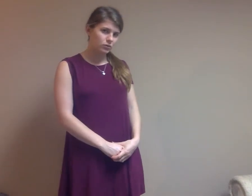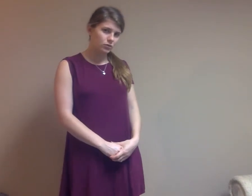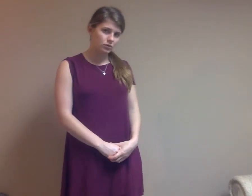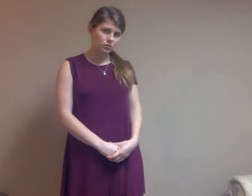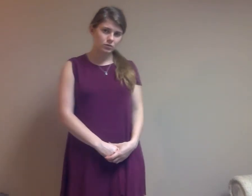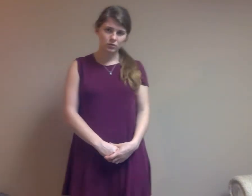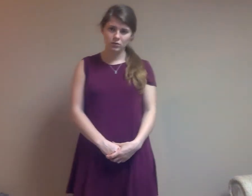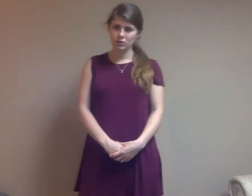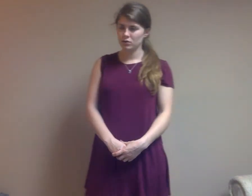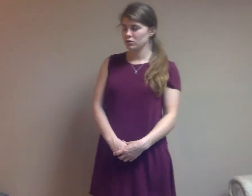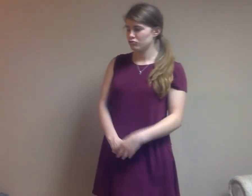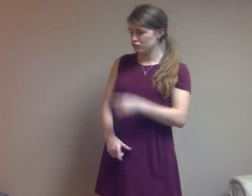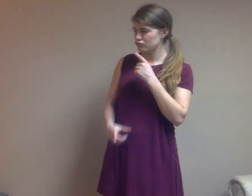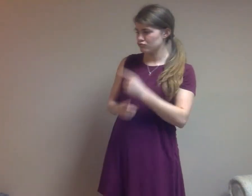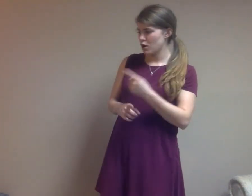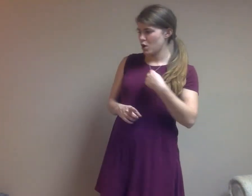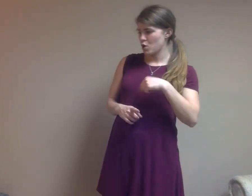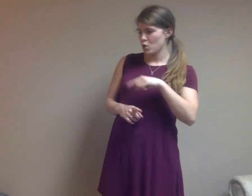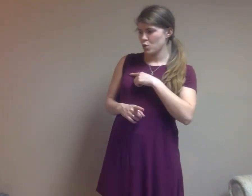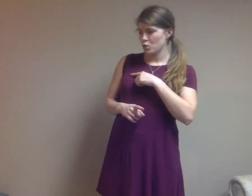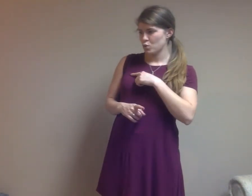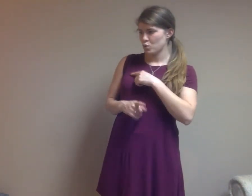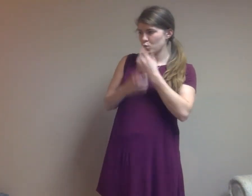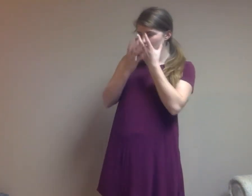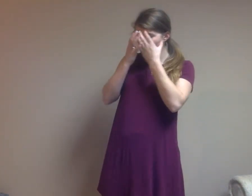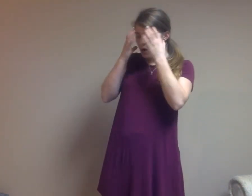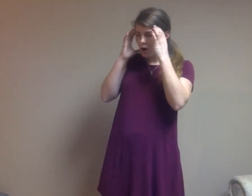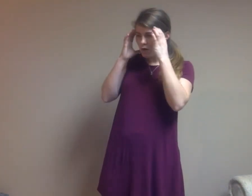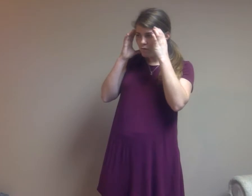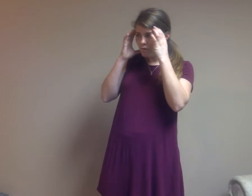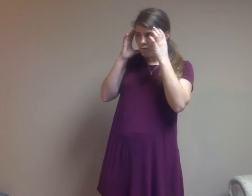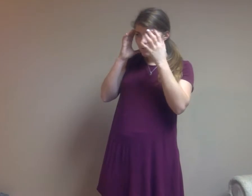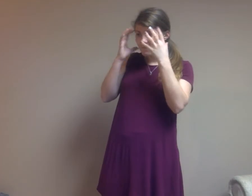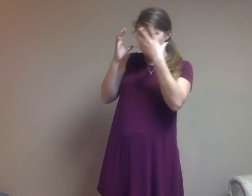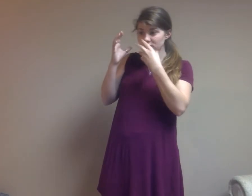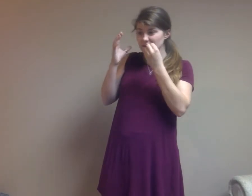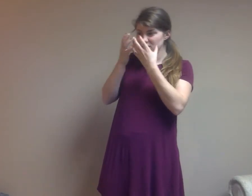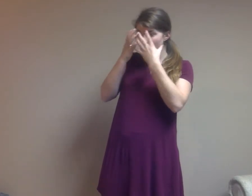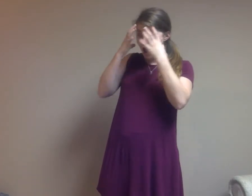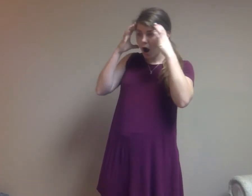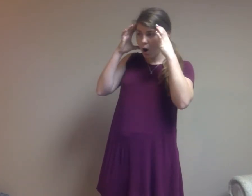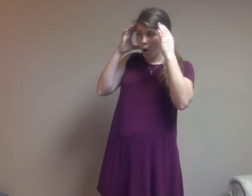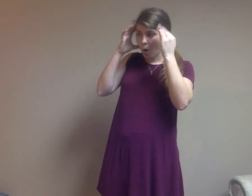know who it is. They can't tell us off. Okay, ready? Know who it is. Right, let's go and get them. Alpha Force, go, go, go.